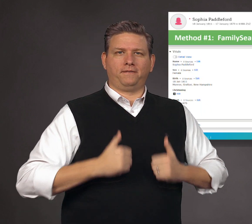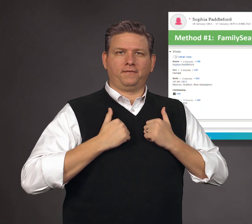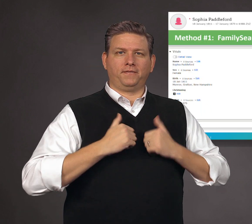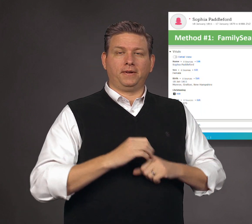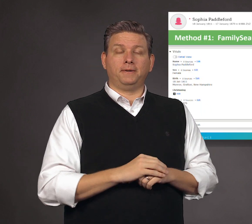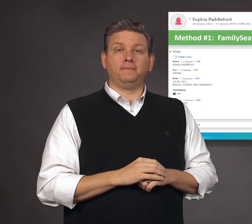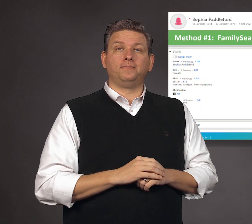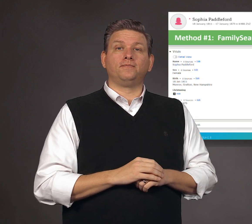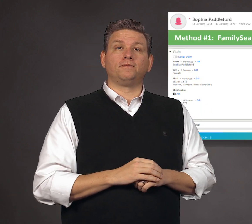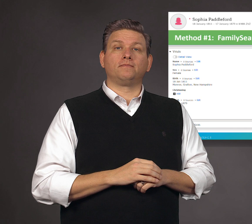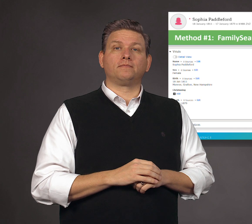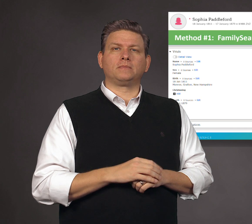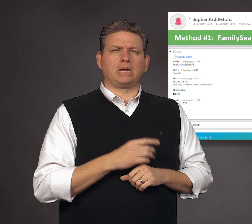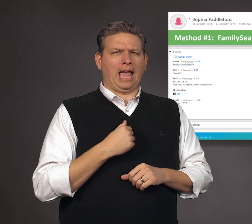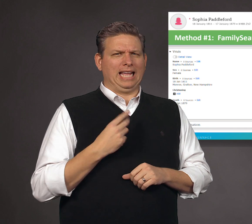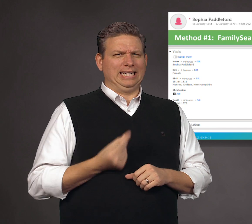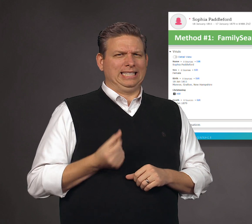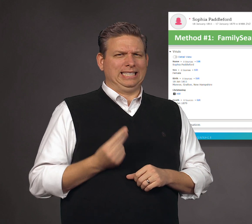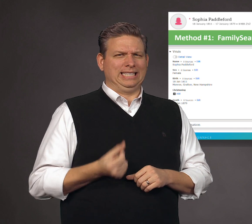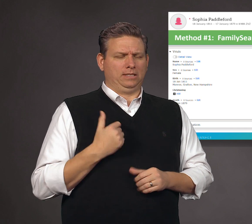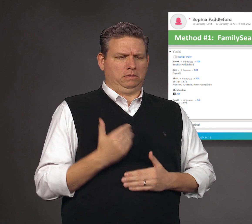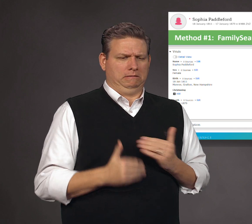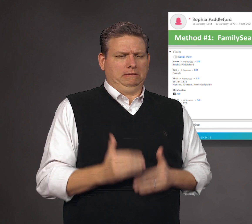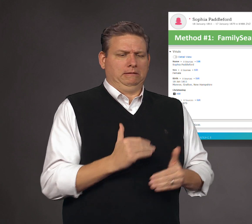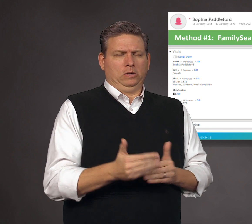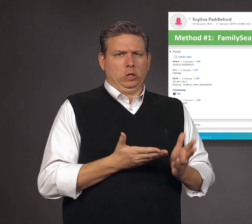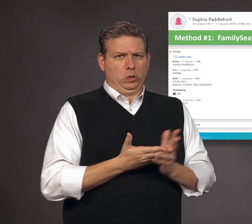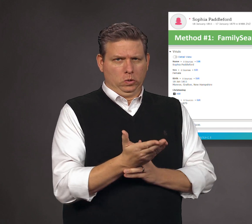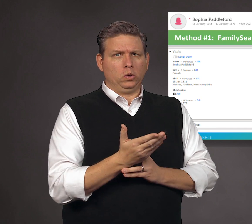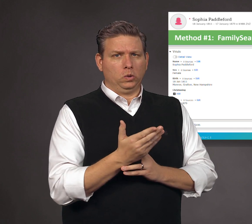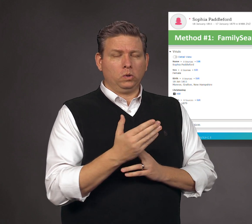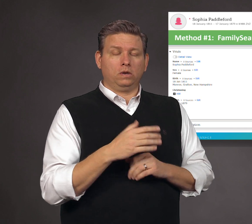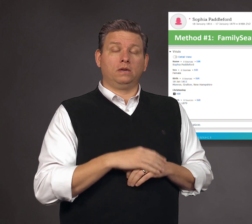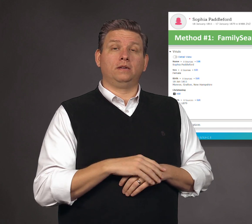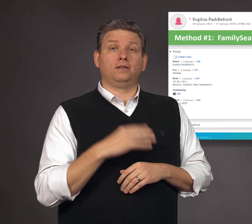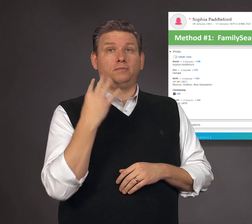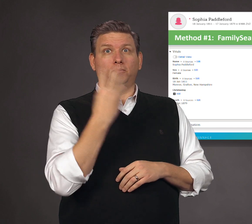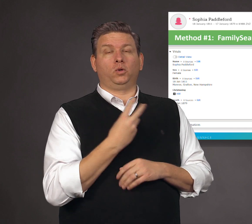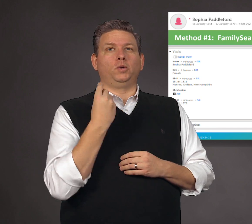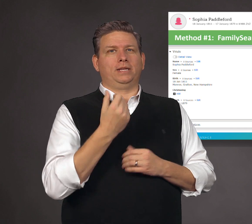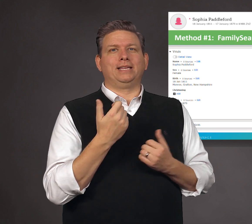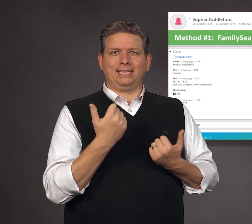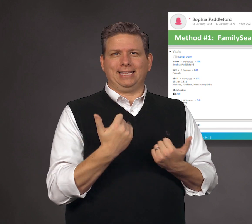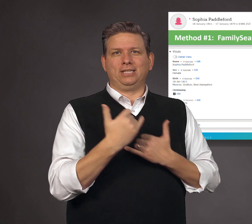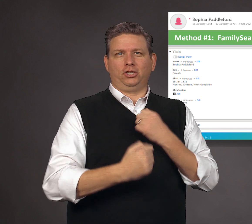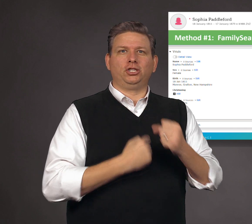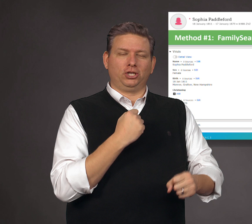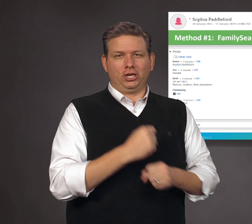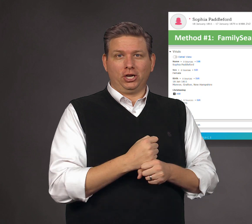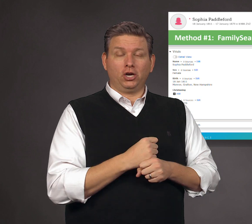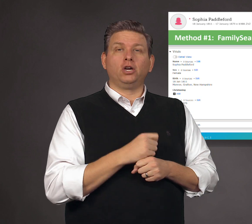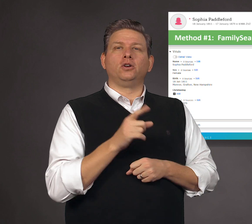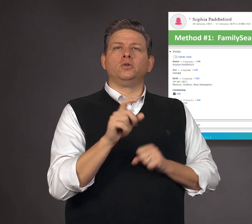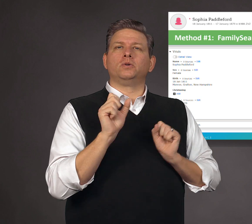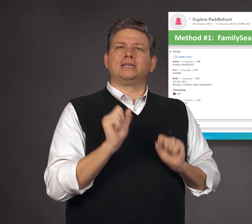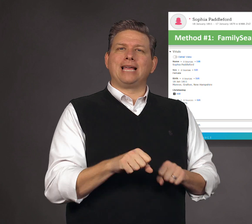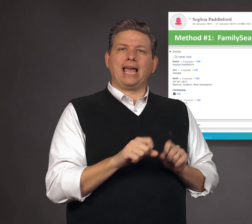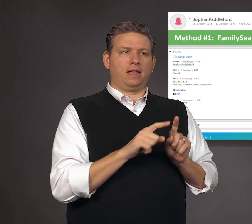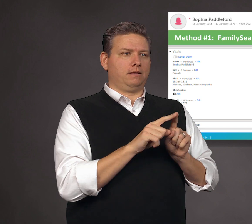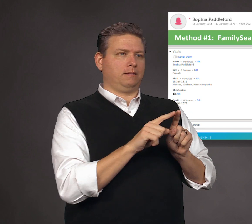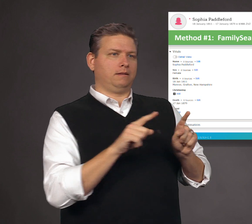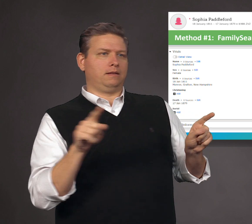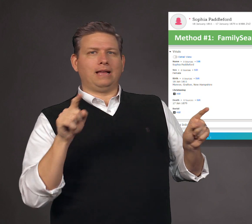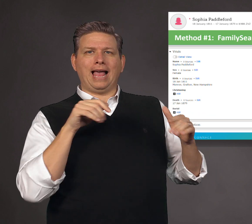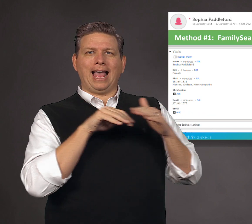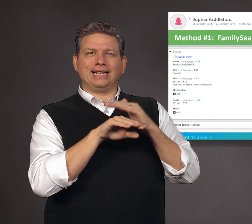I will be moving rather quickly through each of these methods. The beauty of this year's RootsTech Connect format is that you will have extended access to